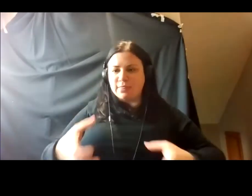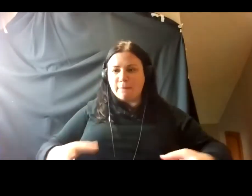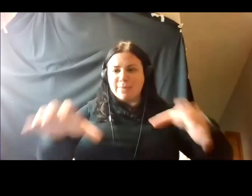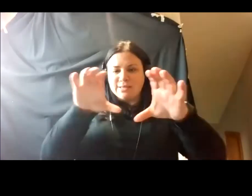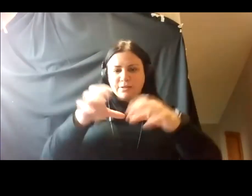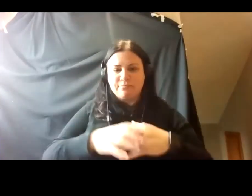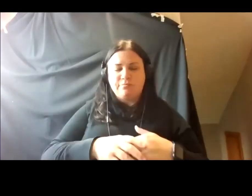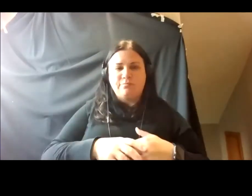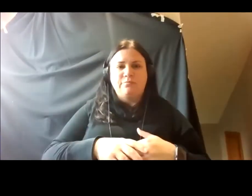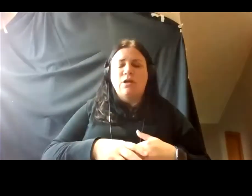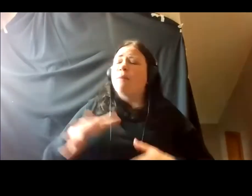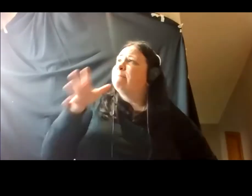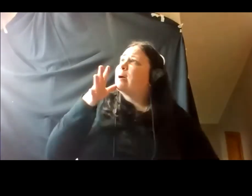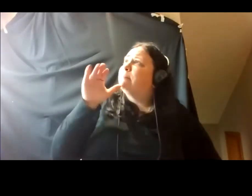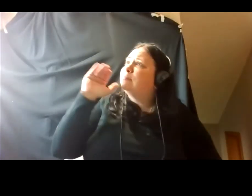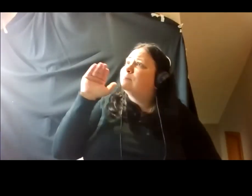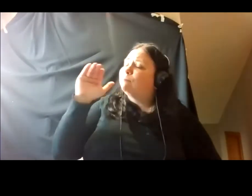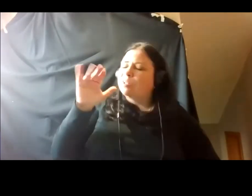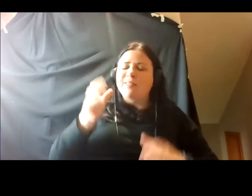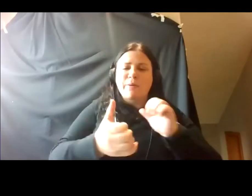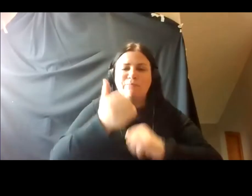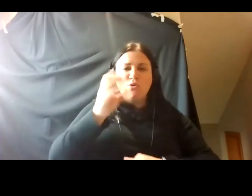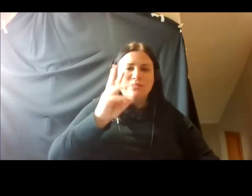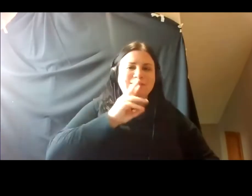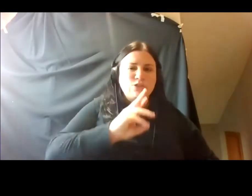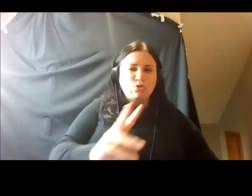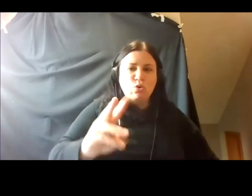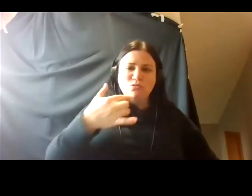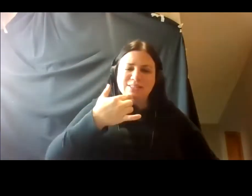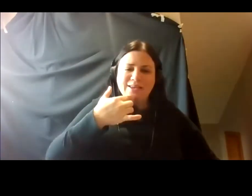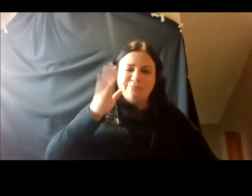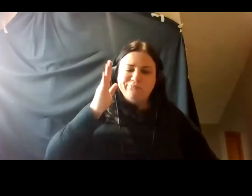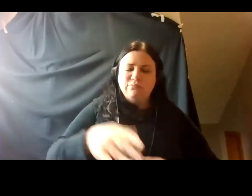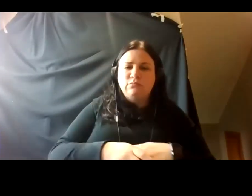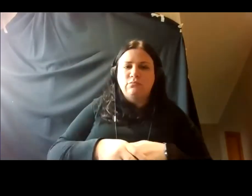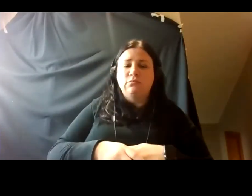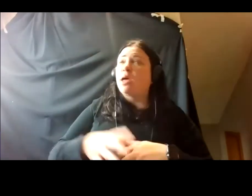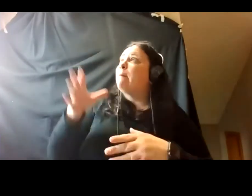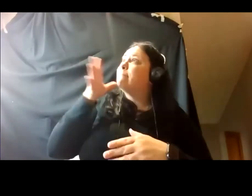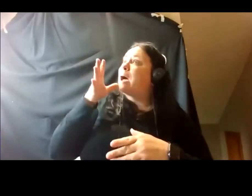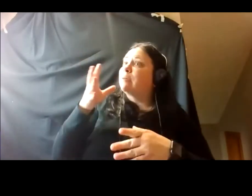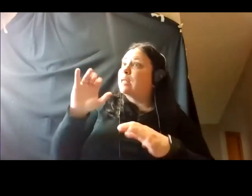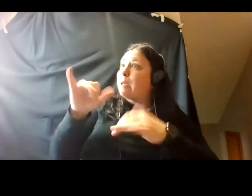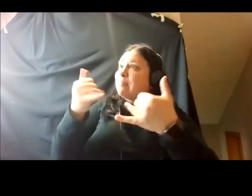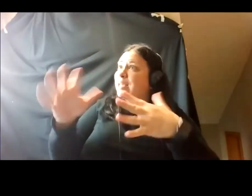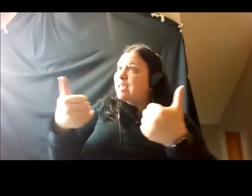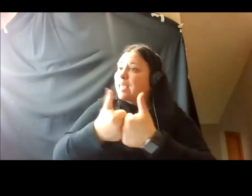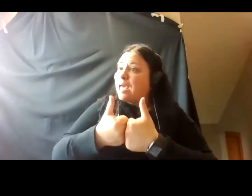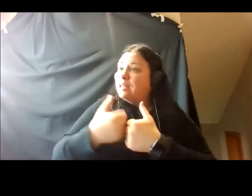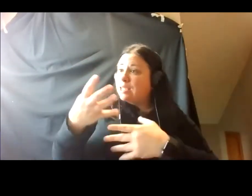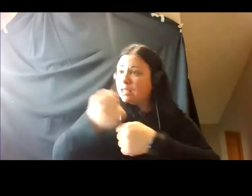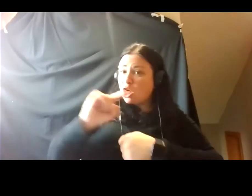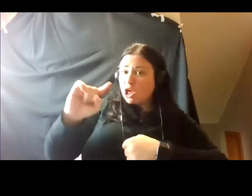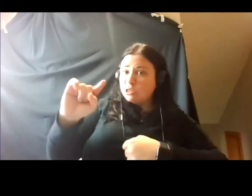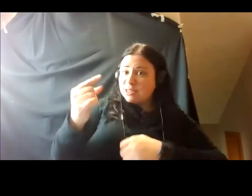6-year-old. So I said to my mom, like most 6-year-olds would say, I said, I want another shot. Can I get another $1? So he said,